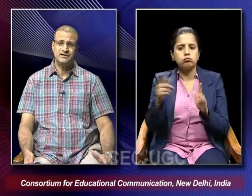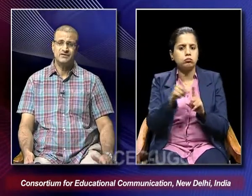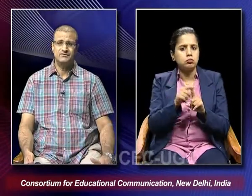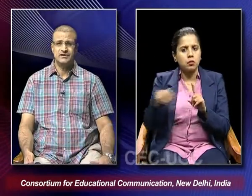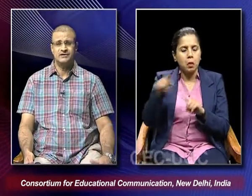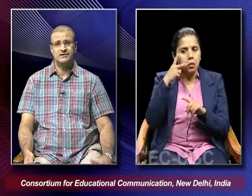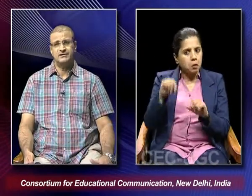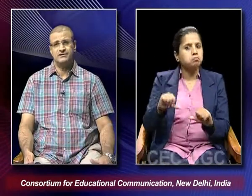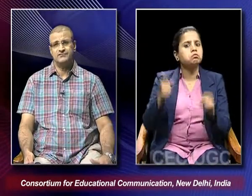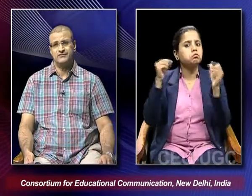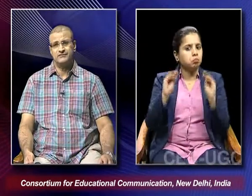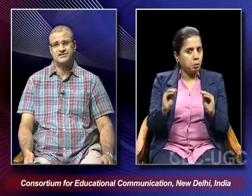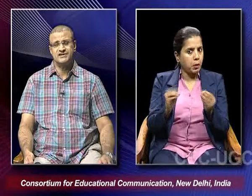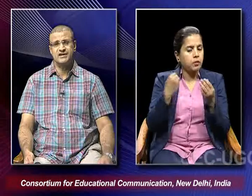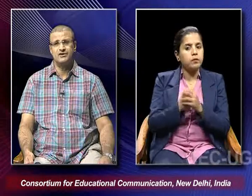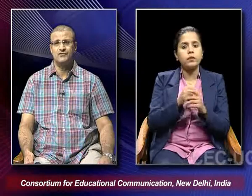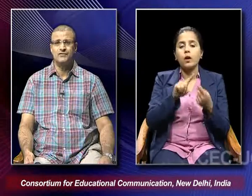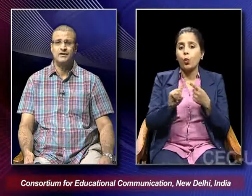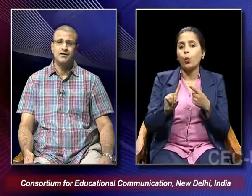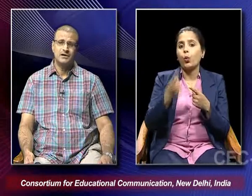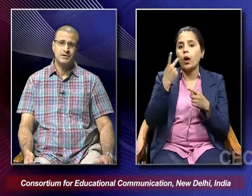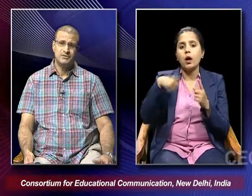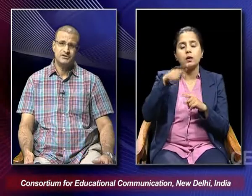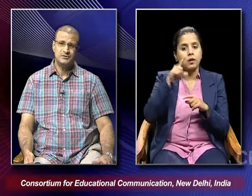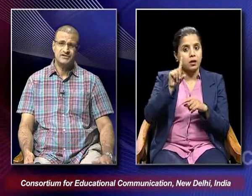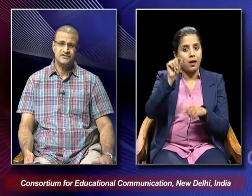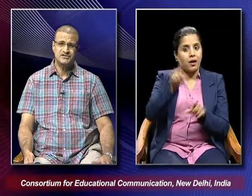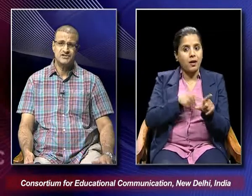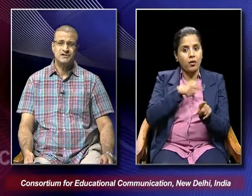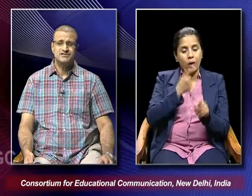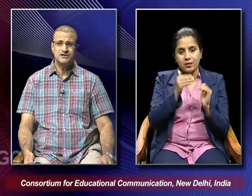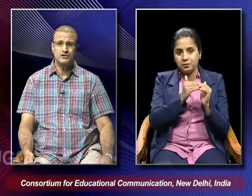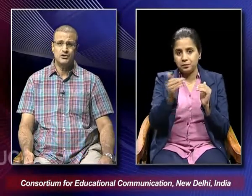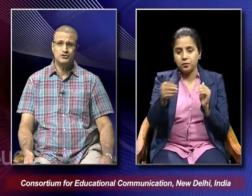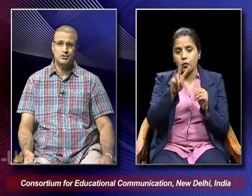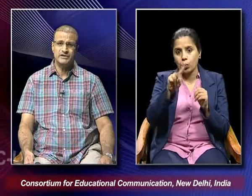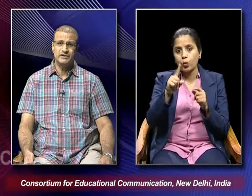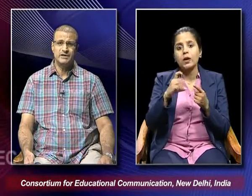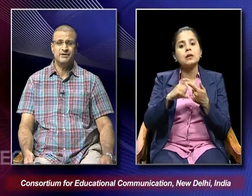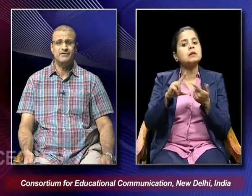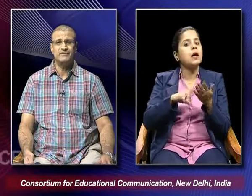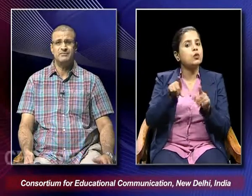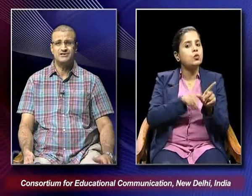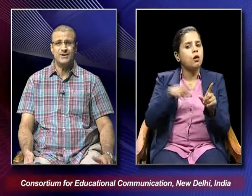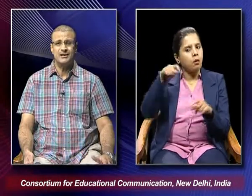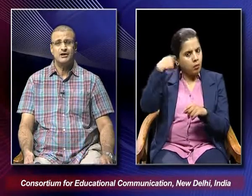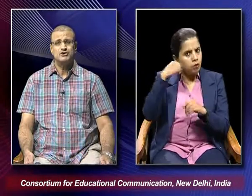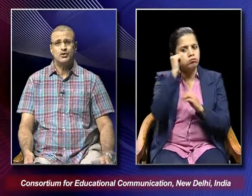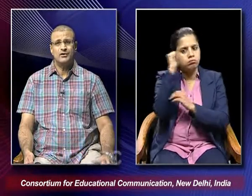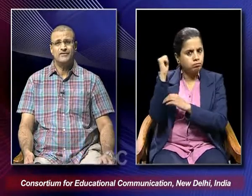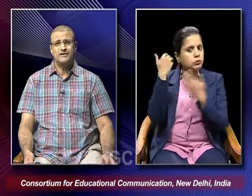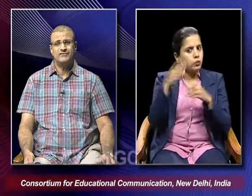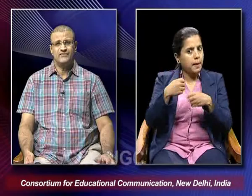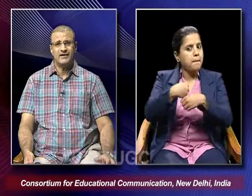thereafter in the first decade of the 21st century also he made a film as well.